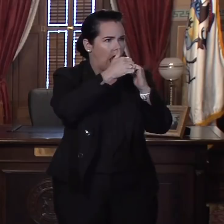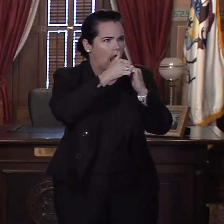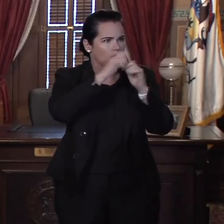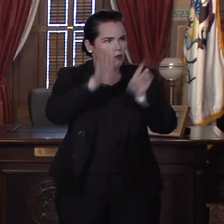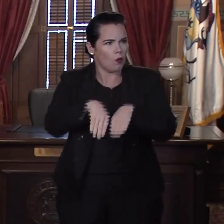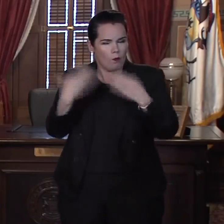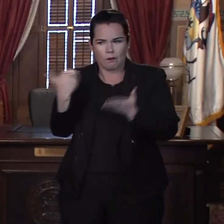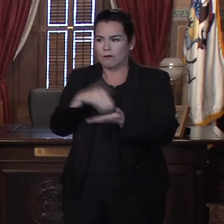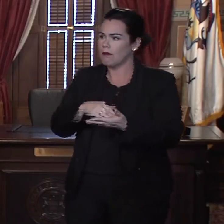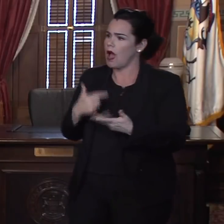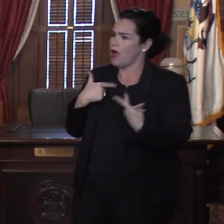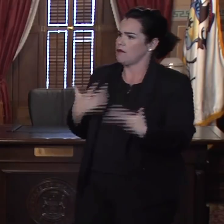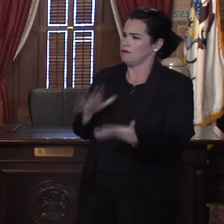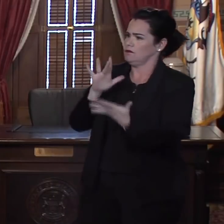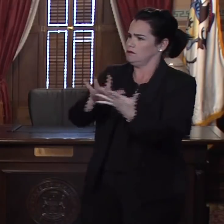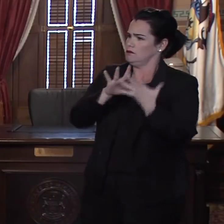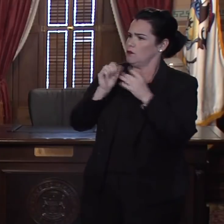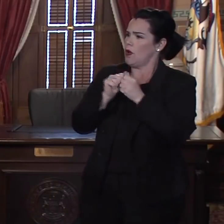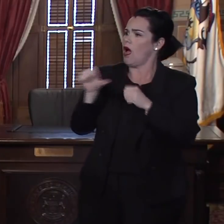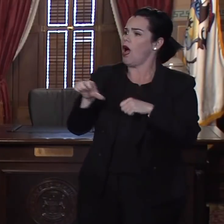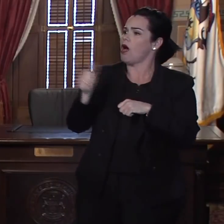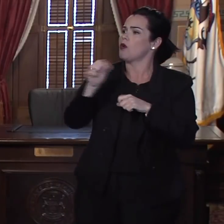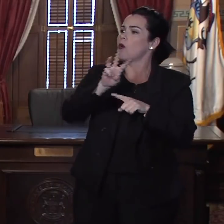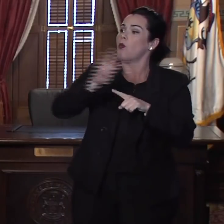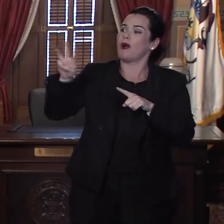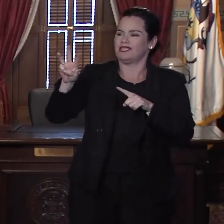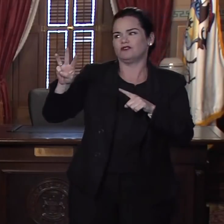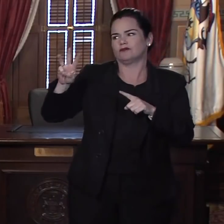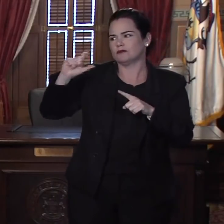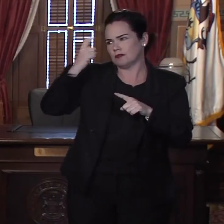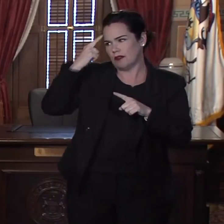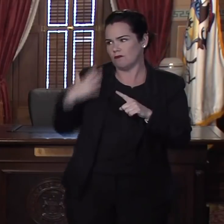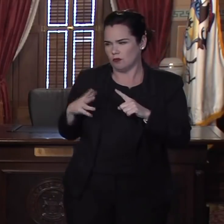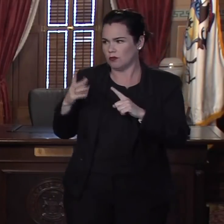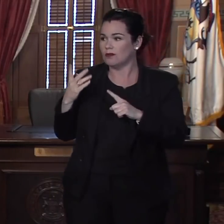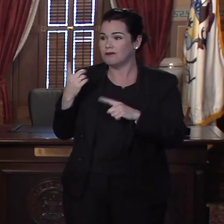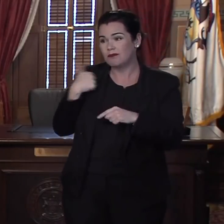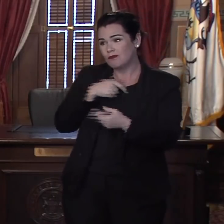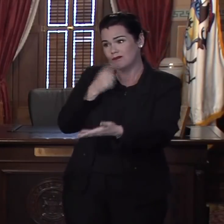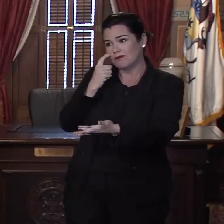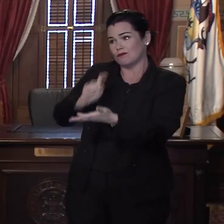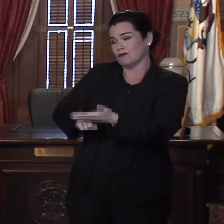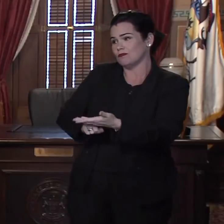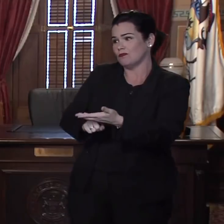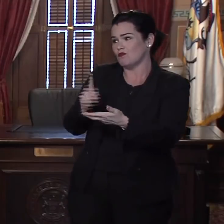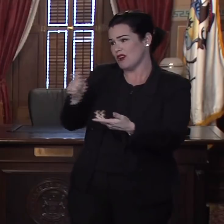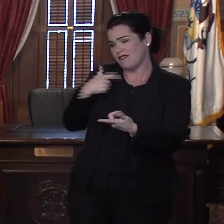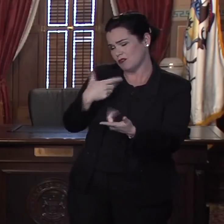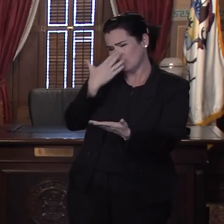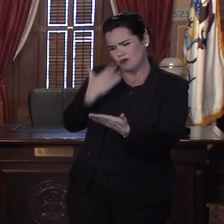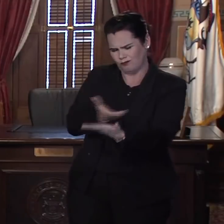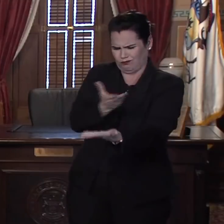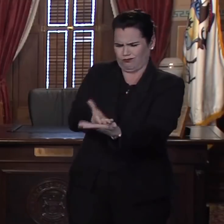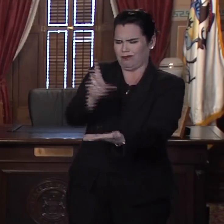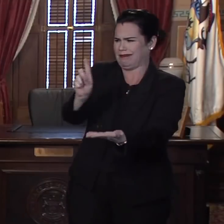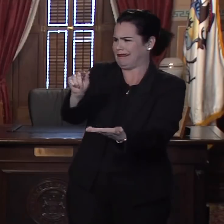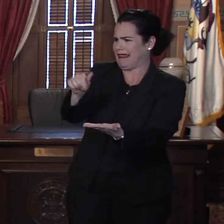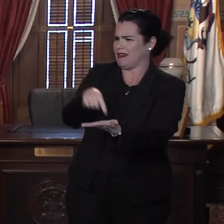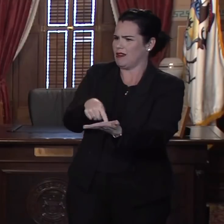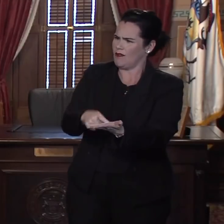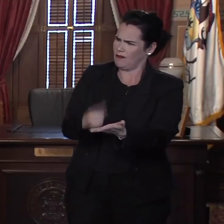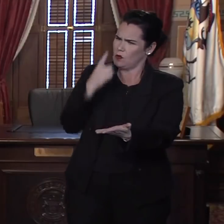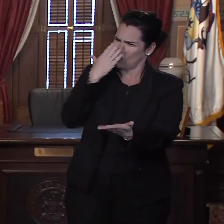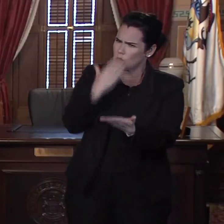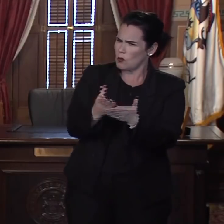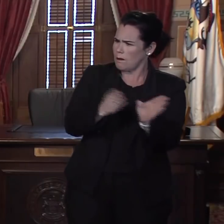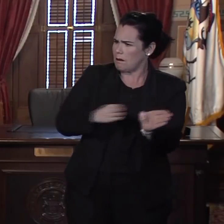governors on this subject specifically, because we recognize that we've got to have good data, we've got to have a good plan, we've got to